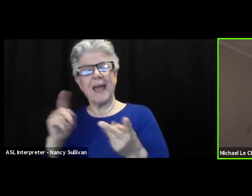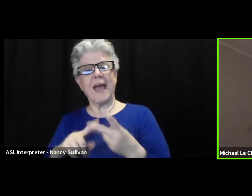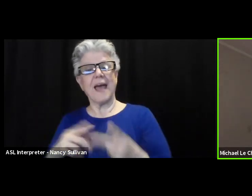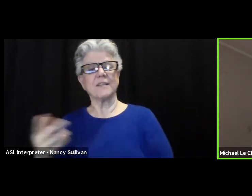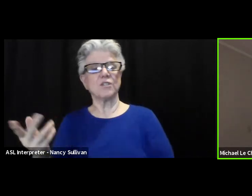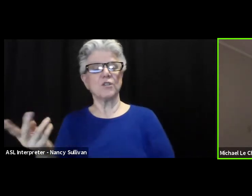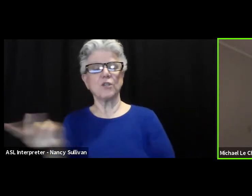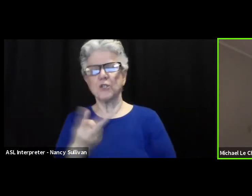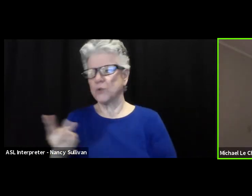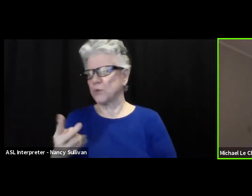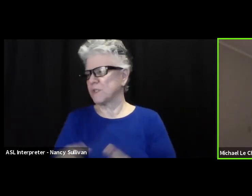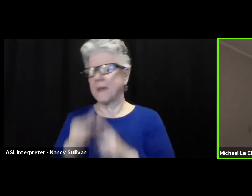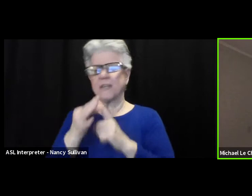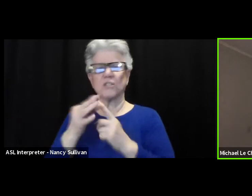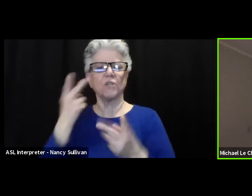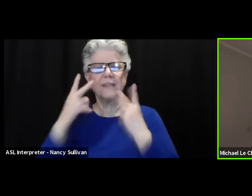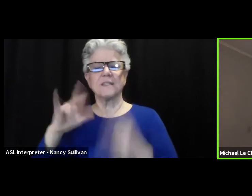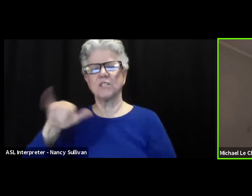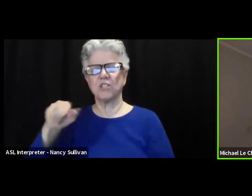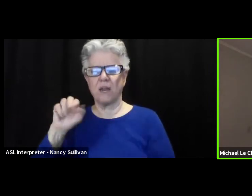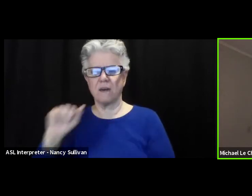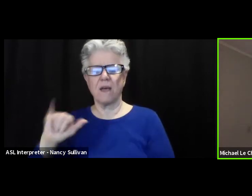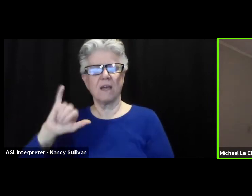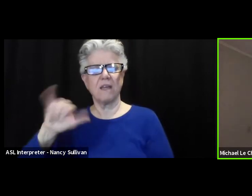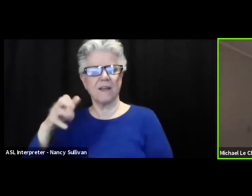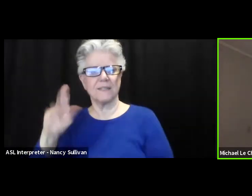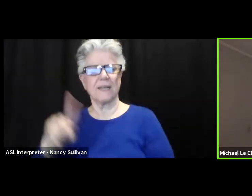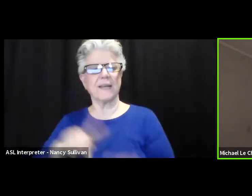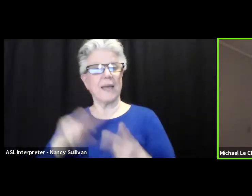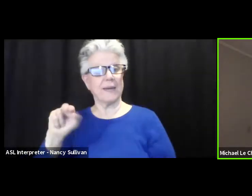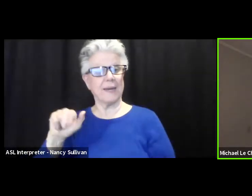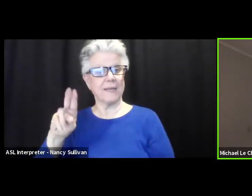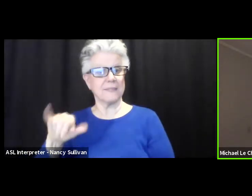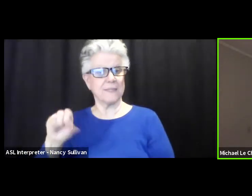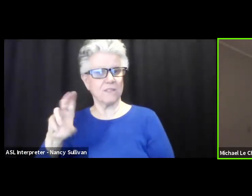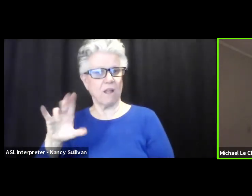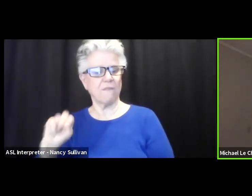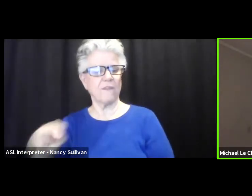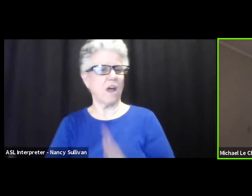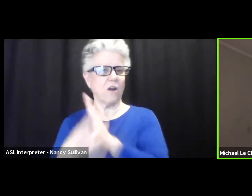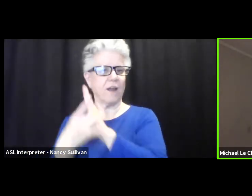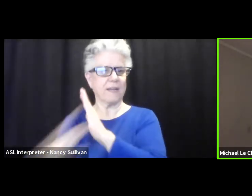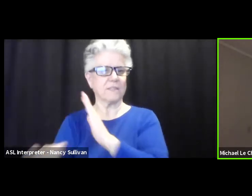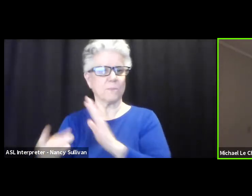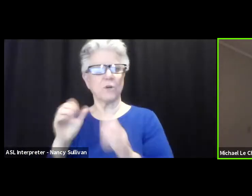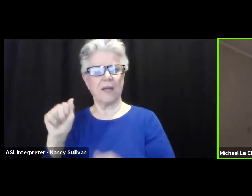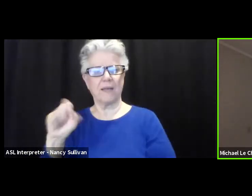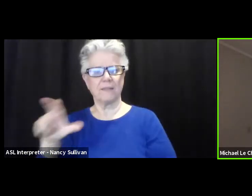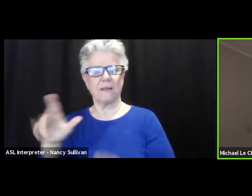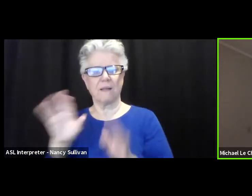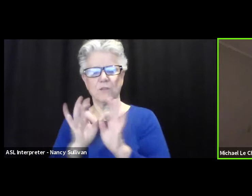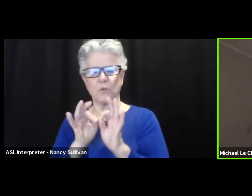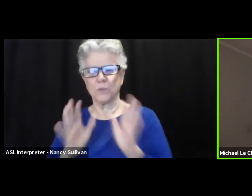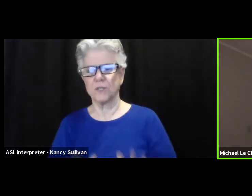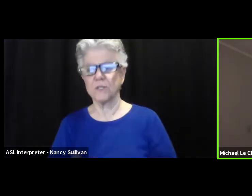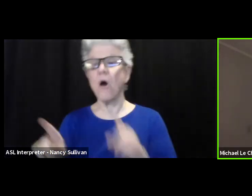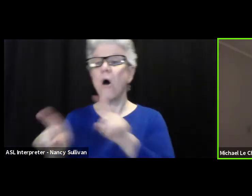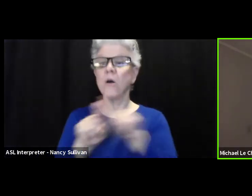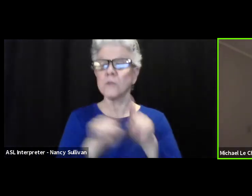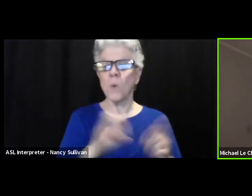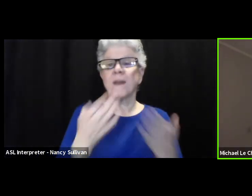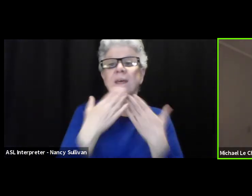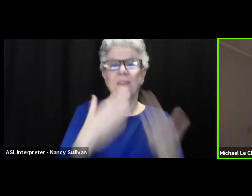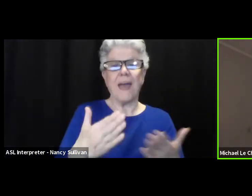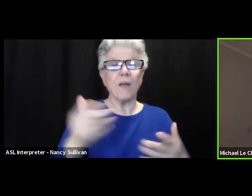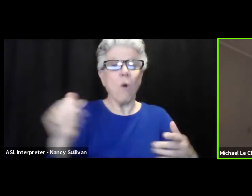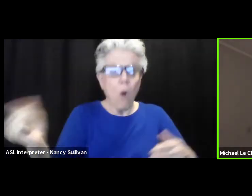special guests today, Jenna Jacek and Nancy Sullivan, our expert ASL interpreters. But also, we want to thank you for joining